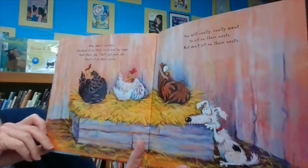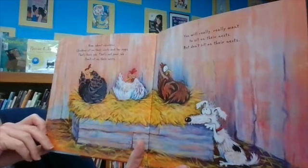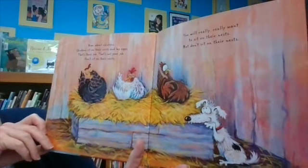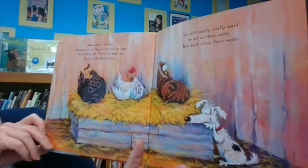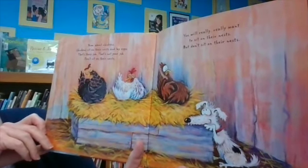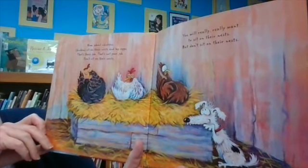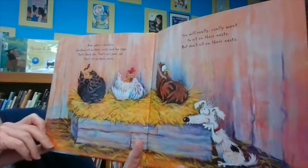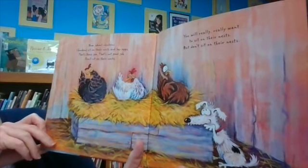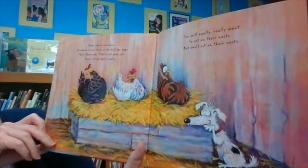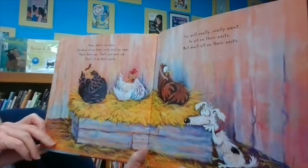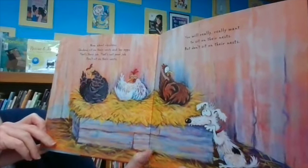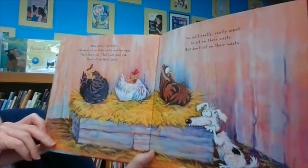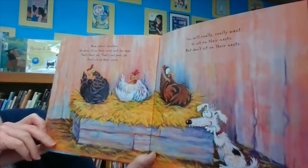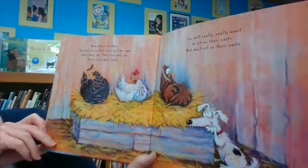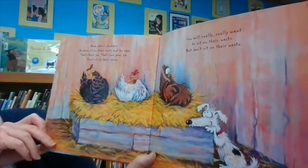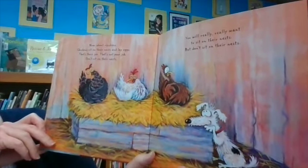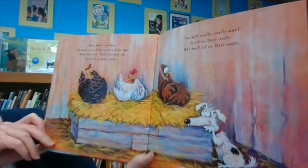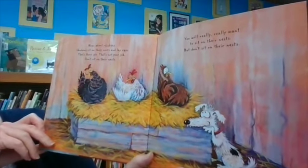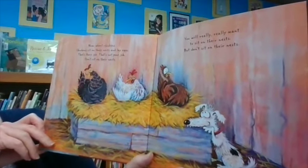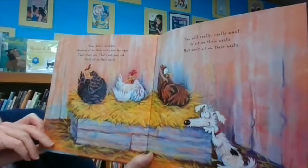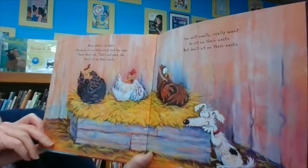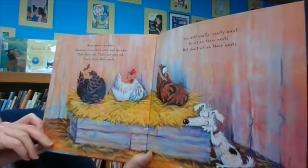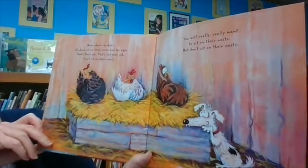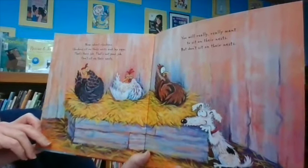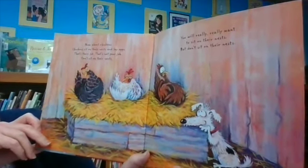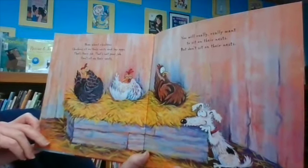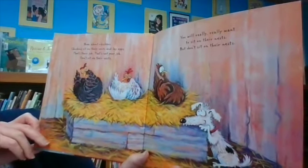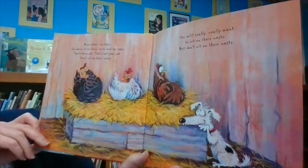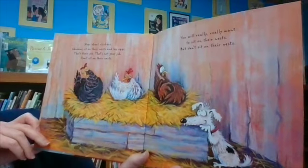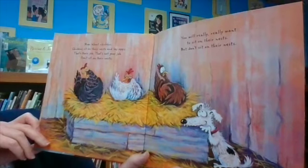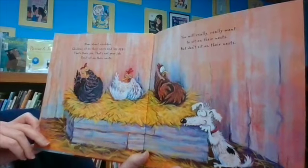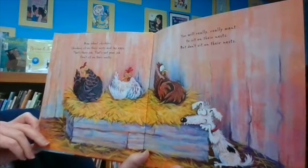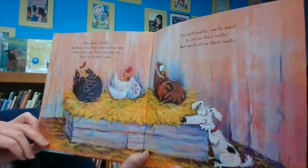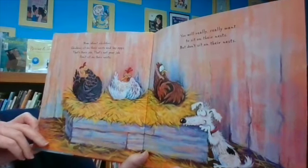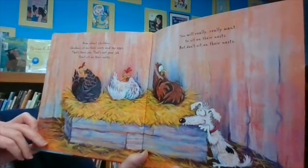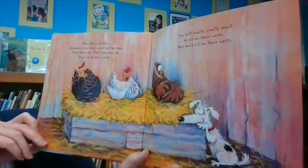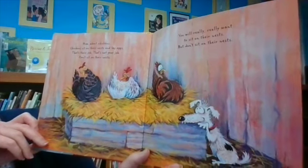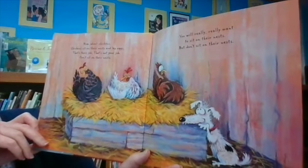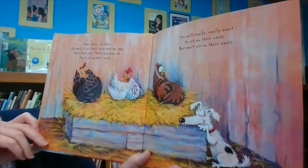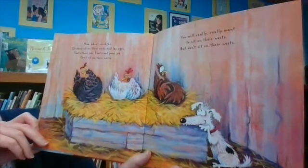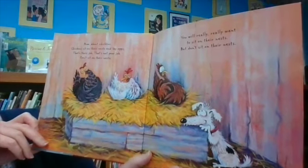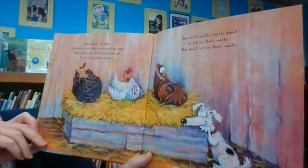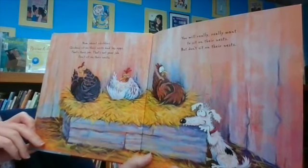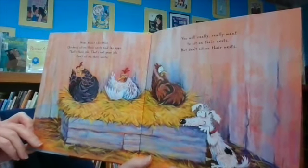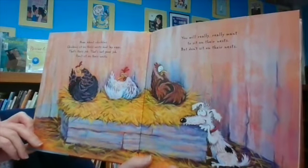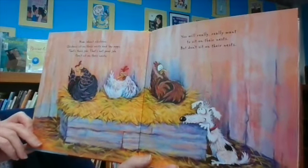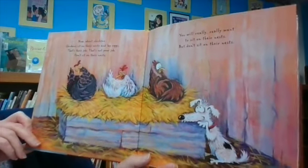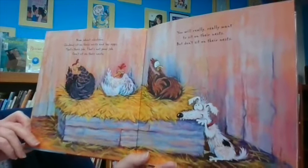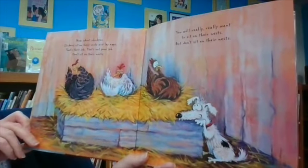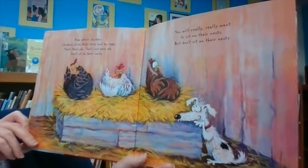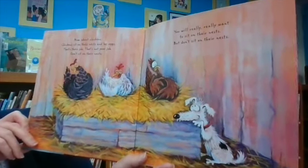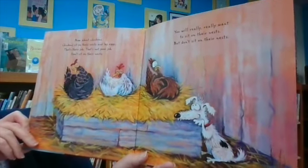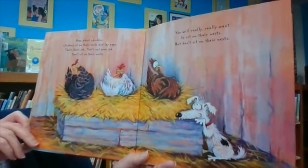job. Don't sit on their nests. You will really, really want to sit on their nests, but don't sit on their